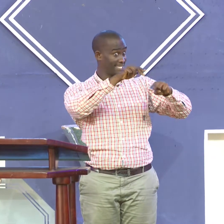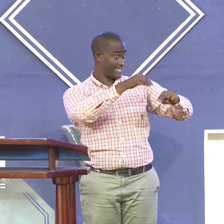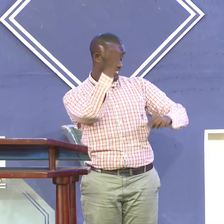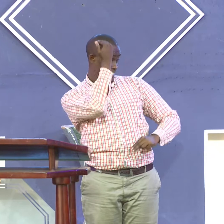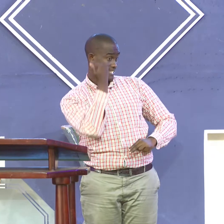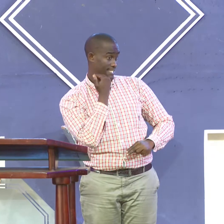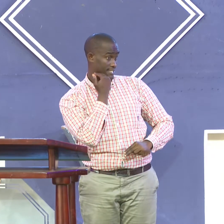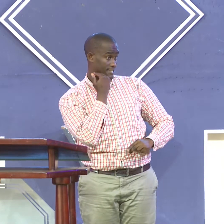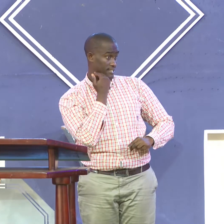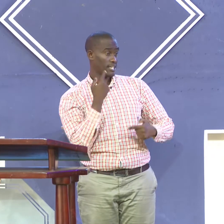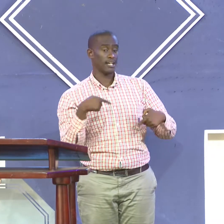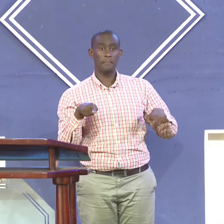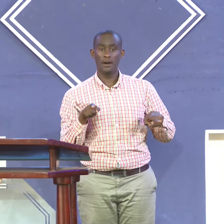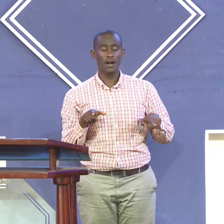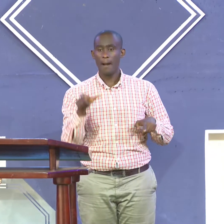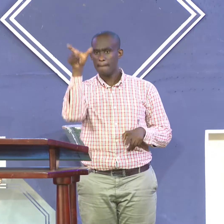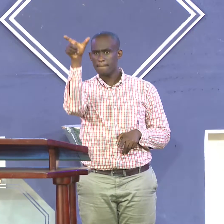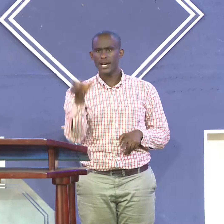the judgment